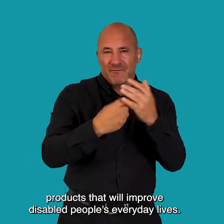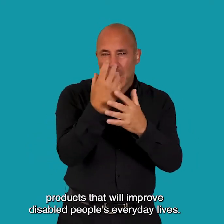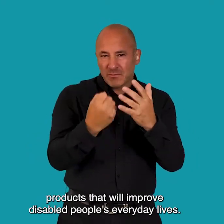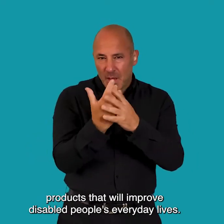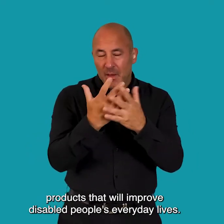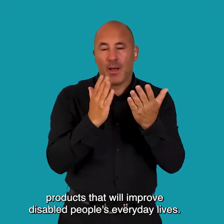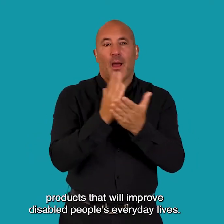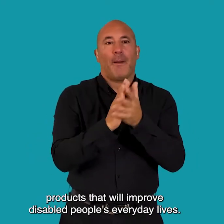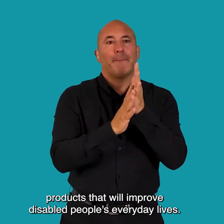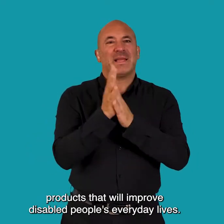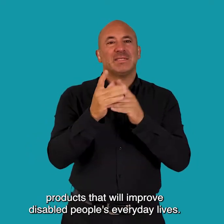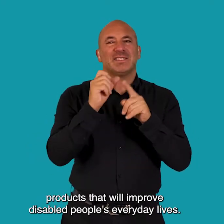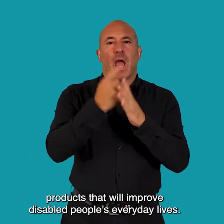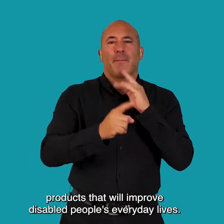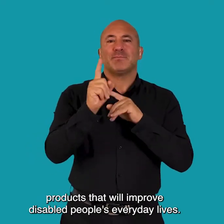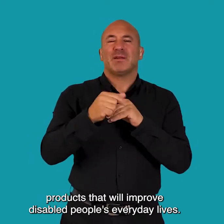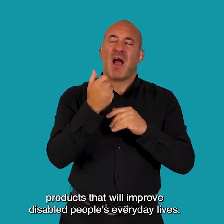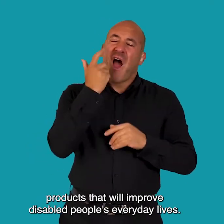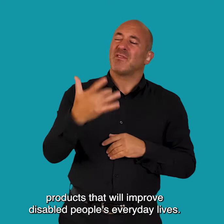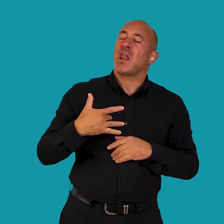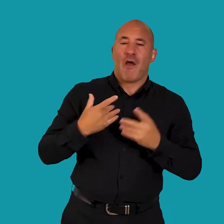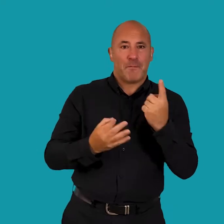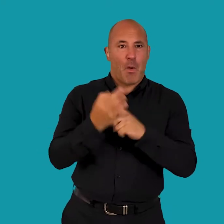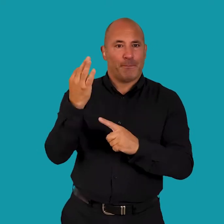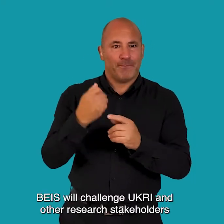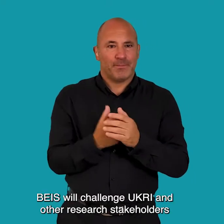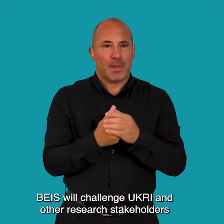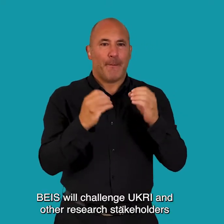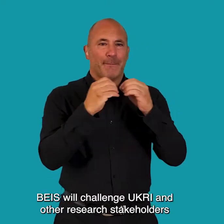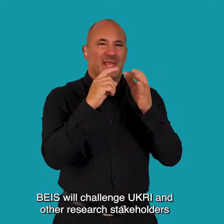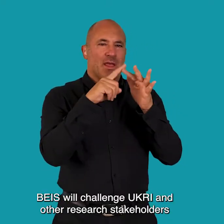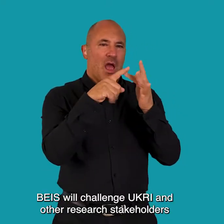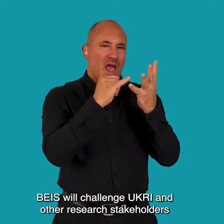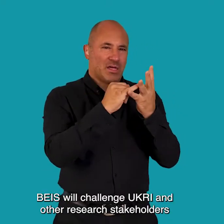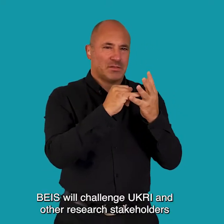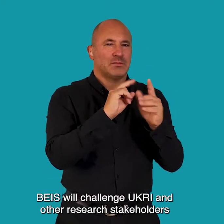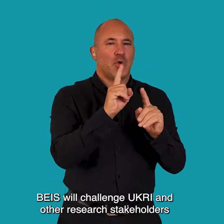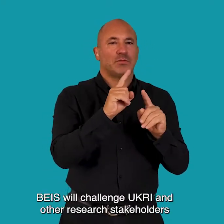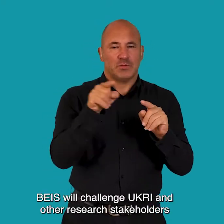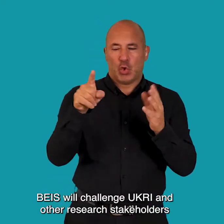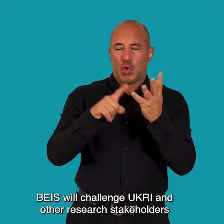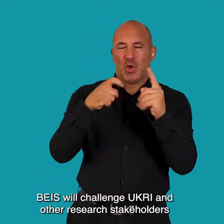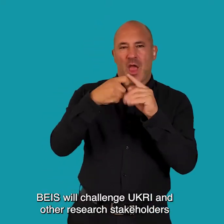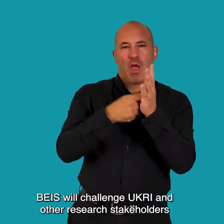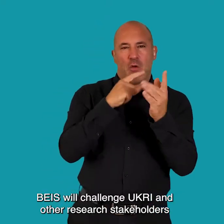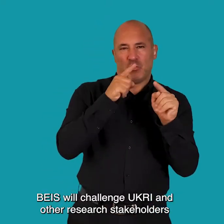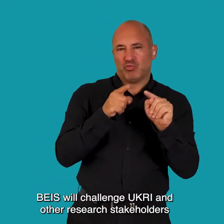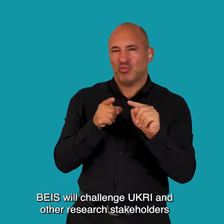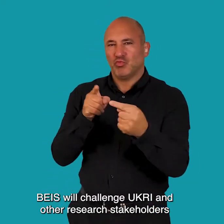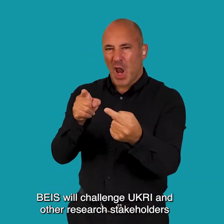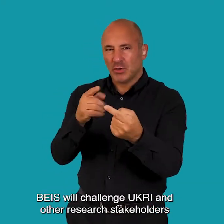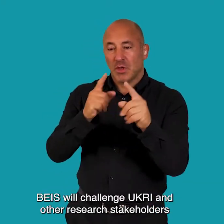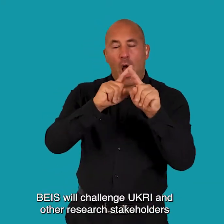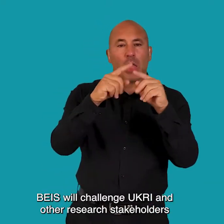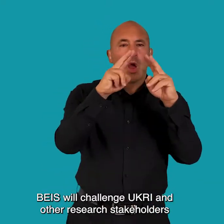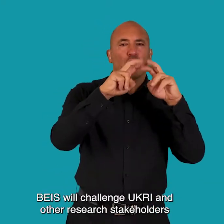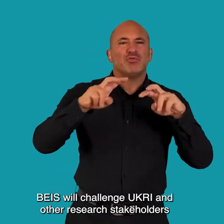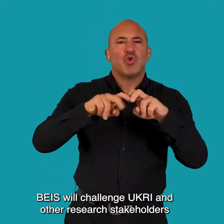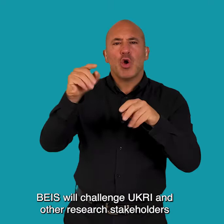improve disabled people's everyday lives. BEIS will challenge UKRI and other research